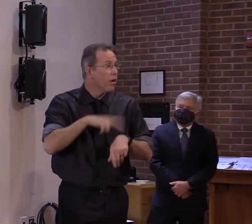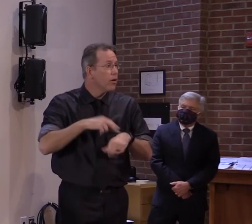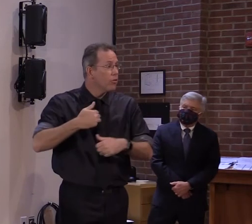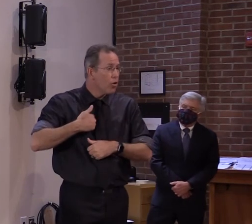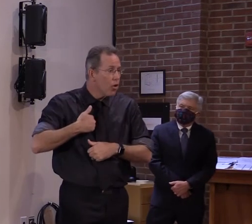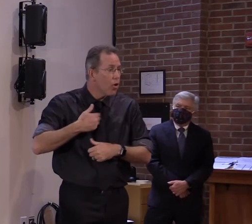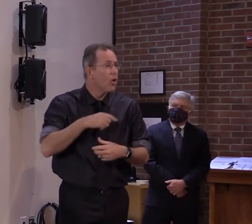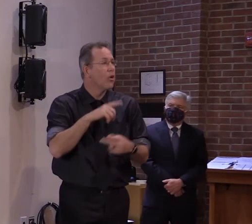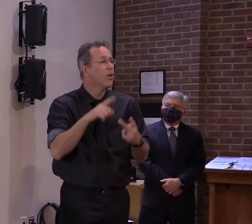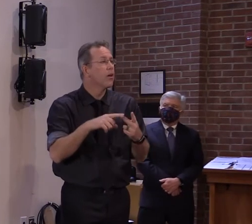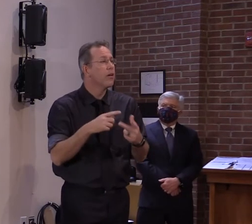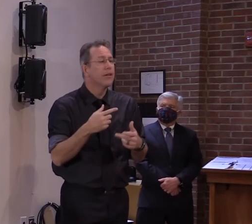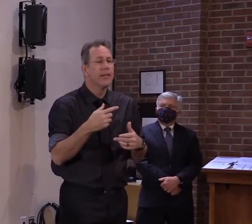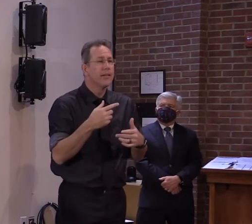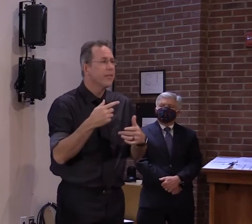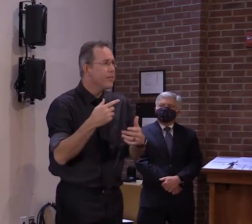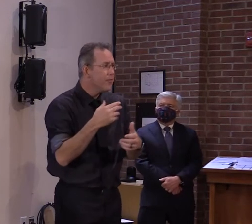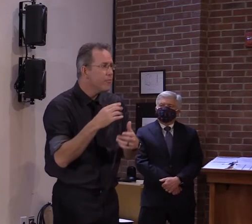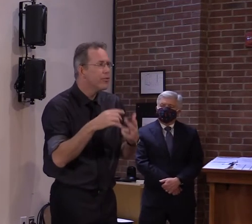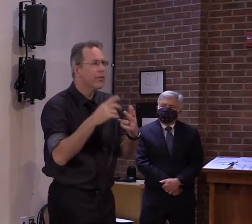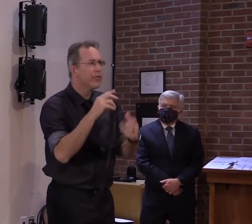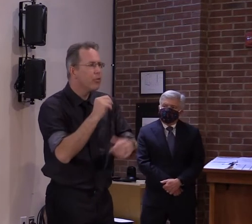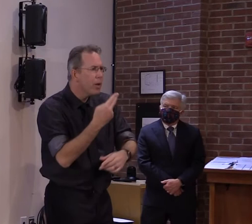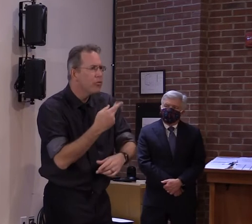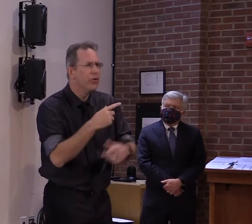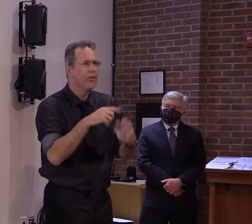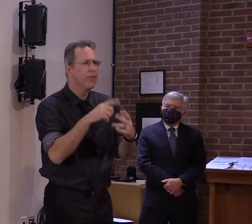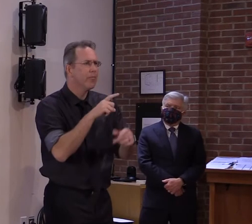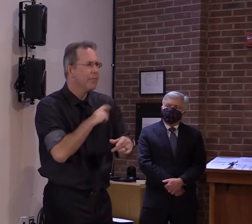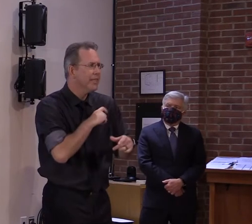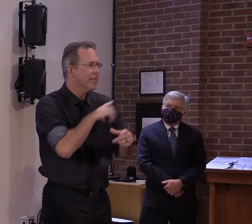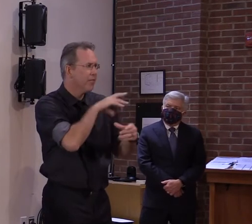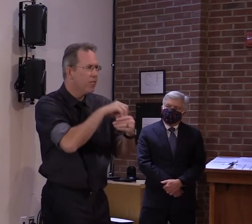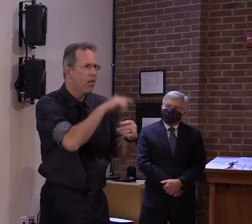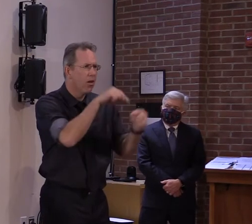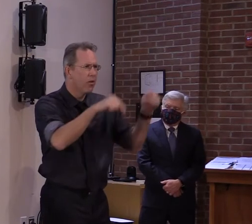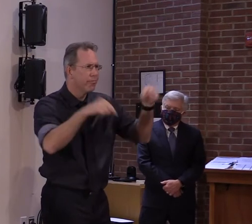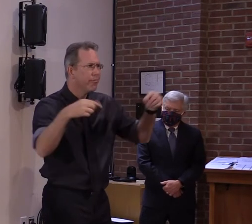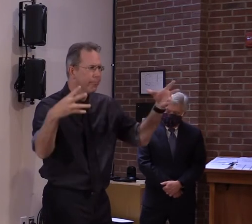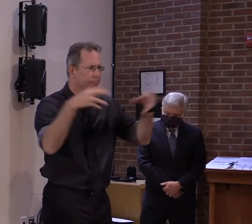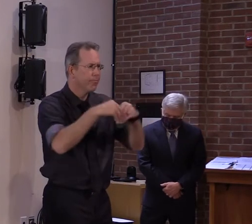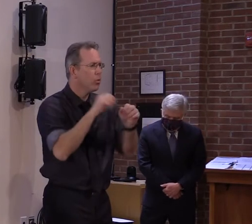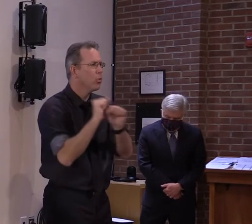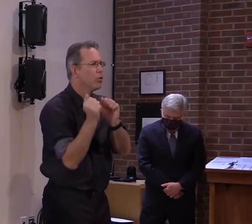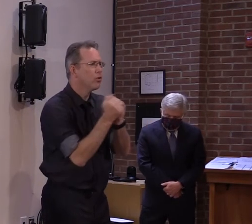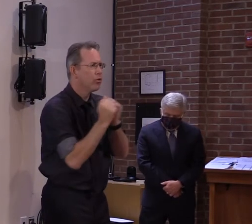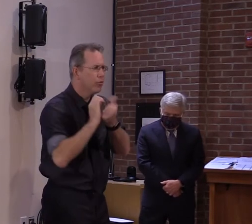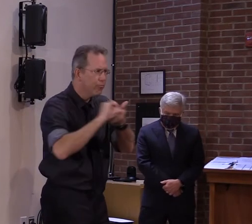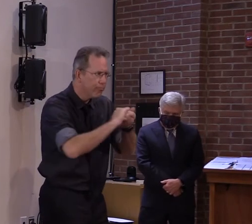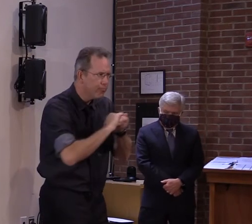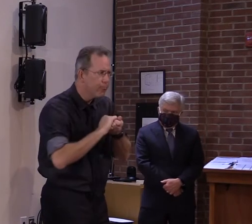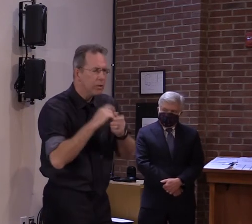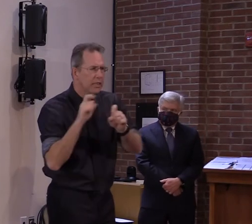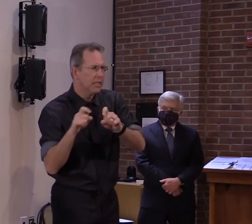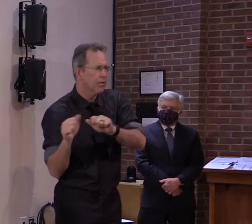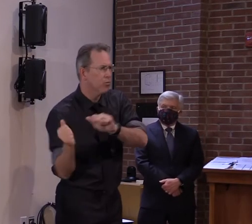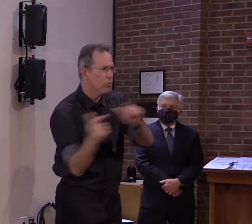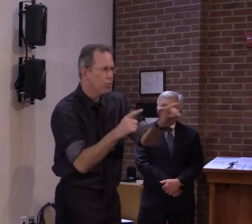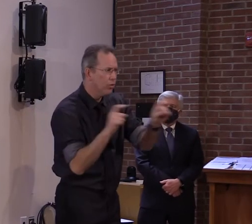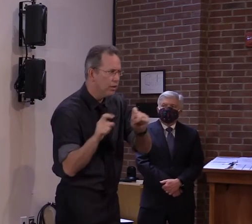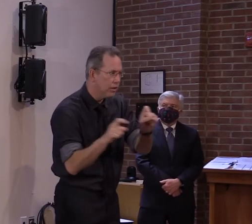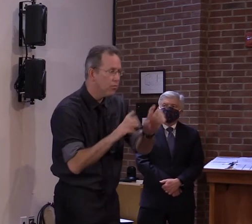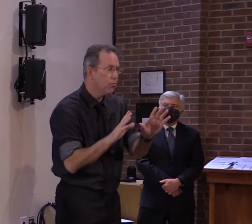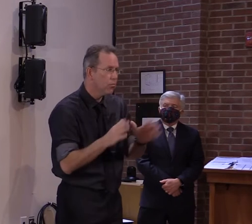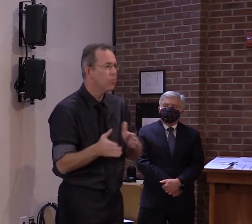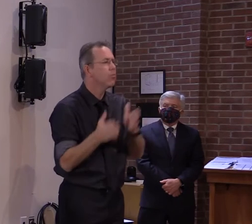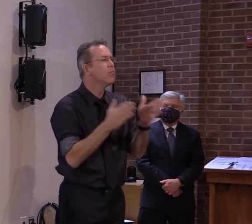Human Services, Department of Health, taking the lead on that. What we're planning for the next phase of this through the month of December is